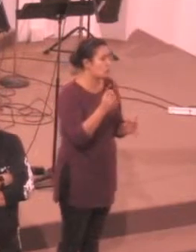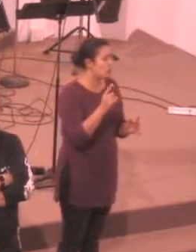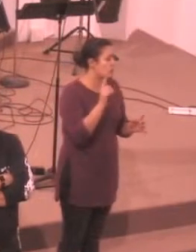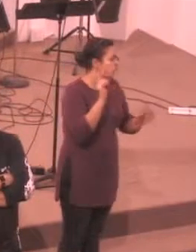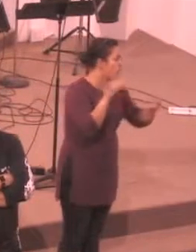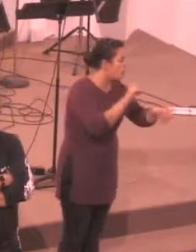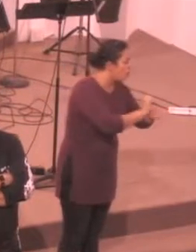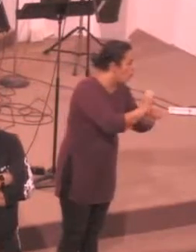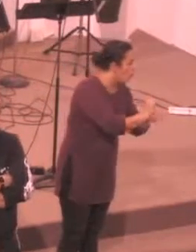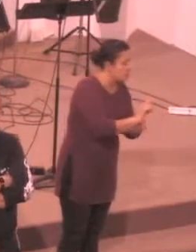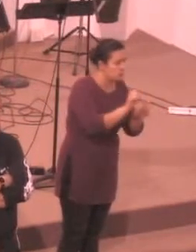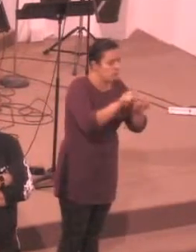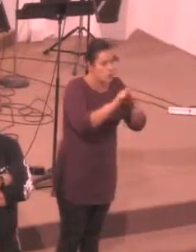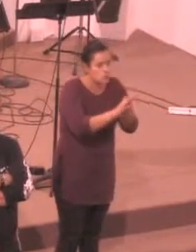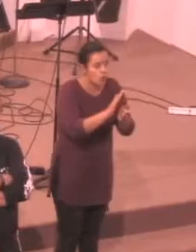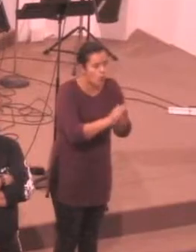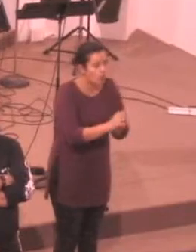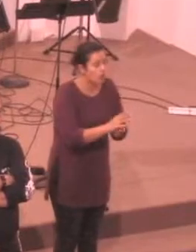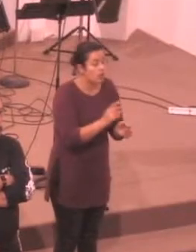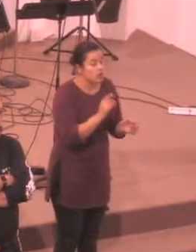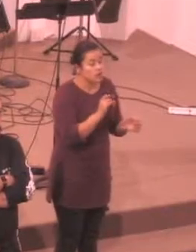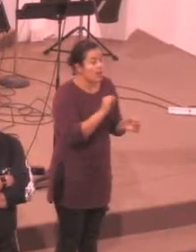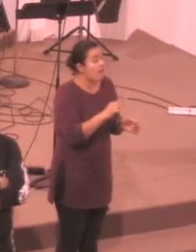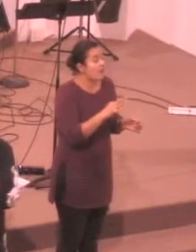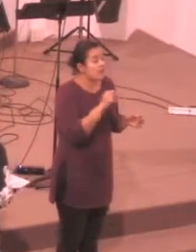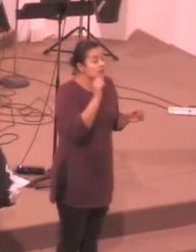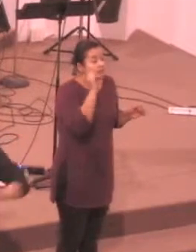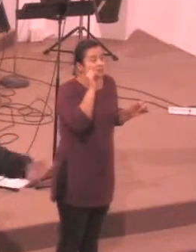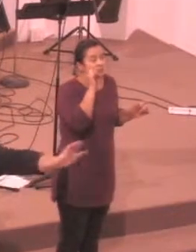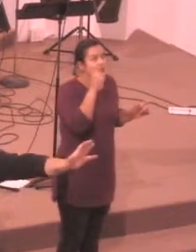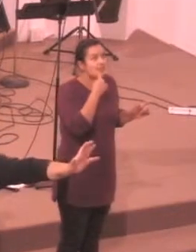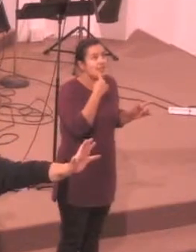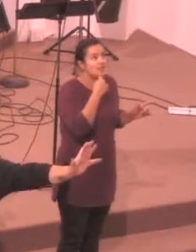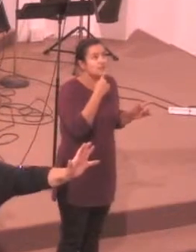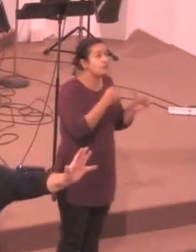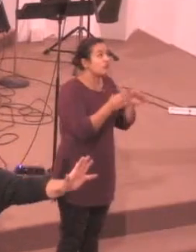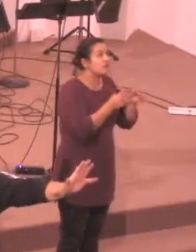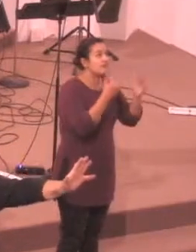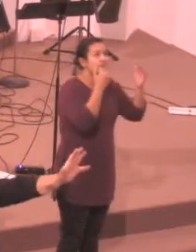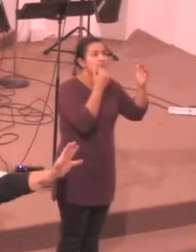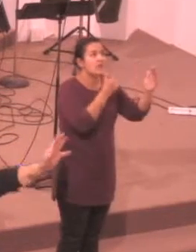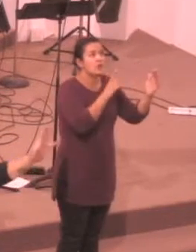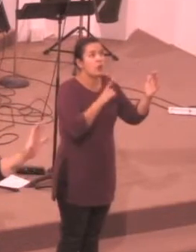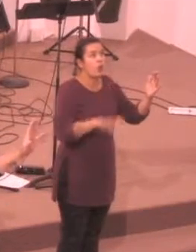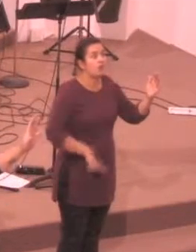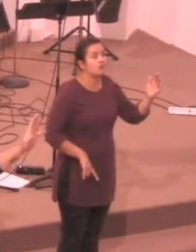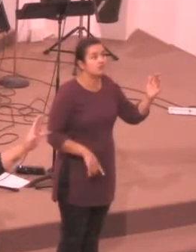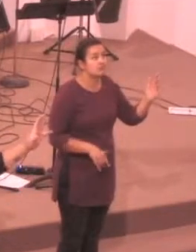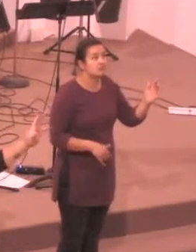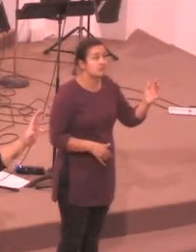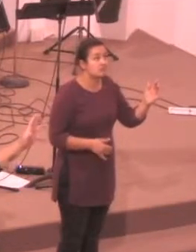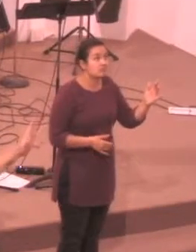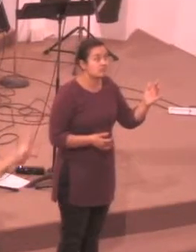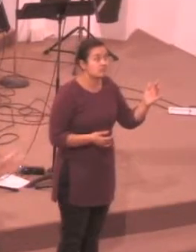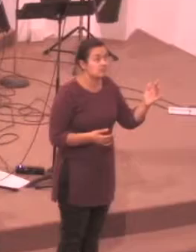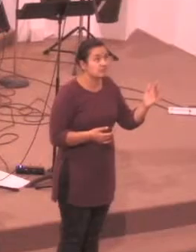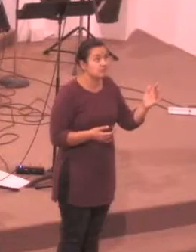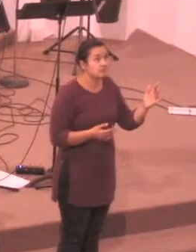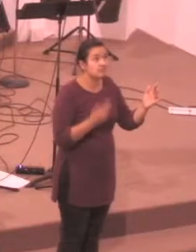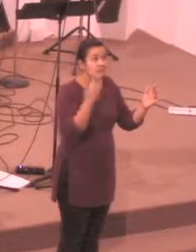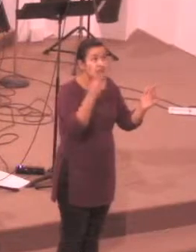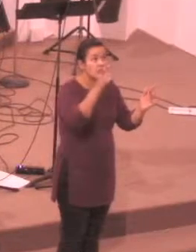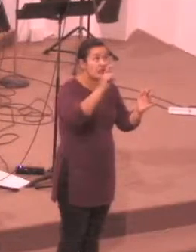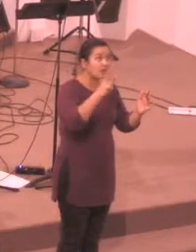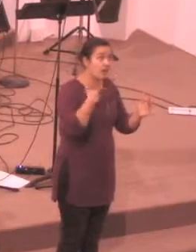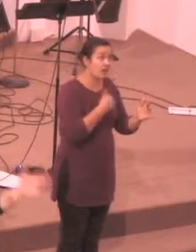First thing, your eyes pop open and you just say, you know, Lord, thank you. Thank you for life.